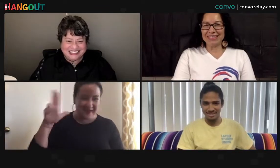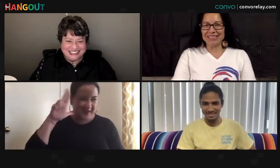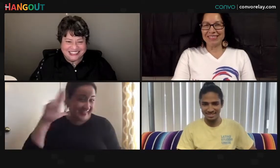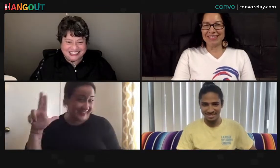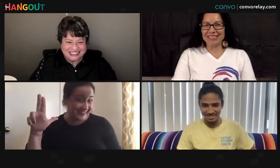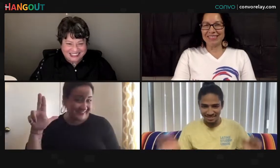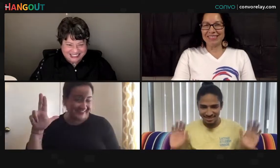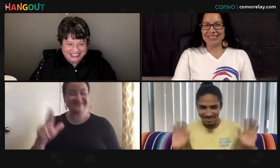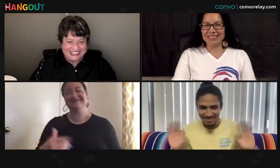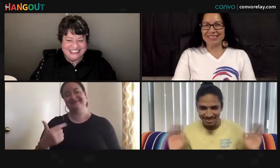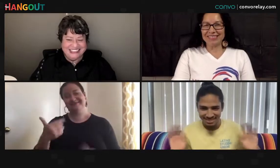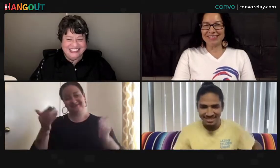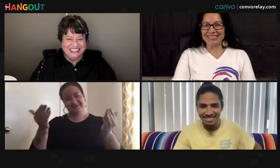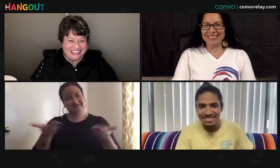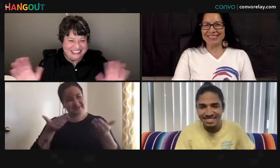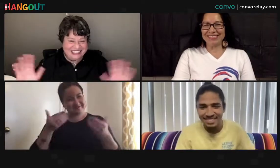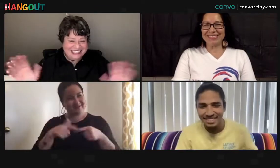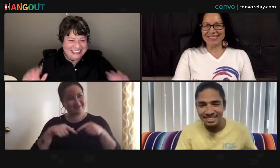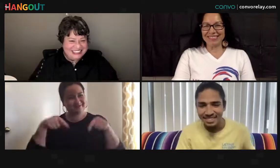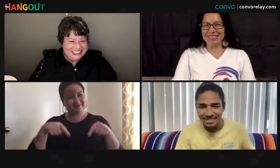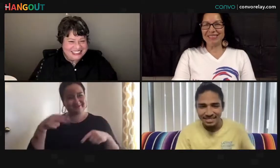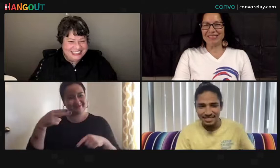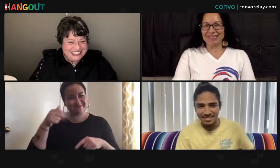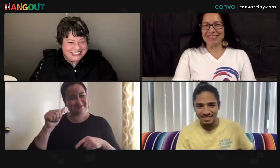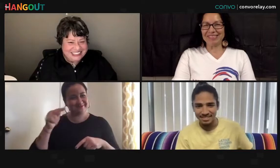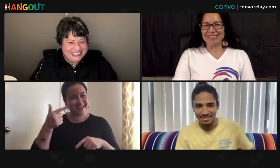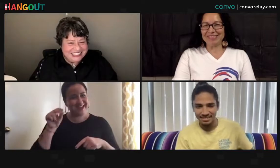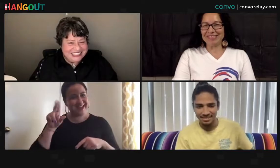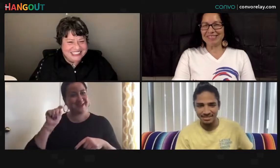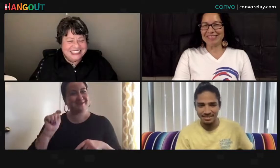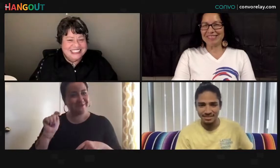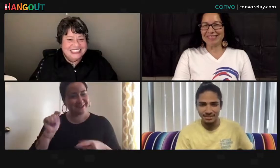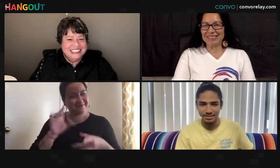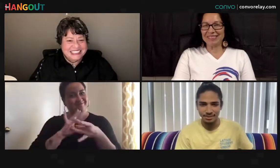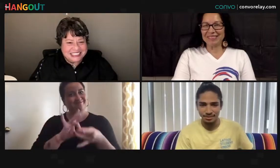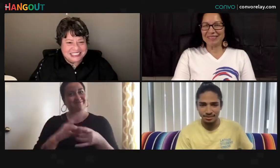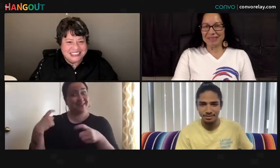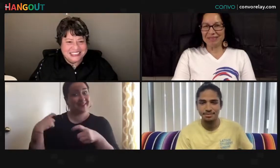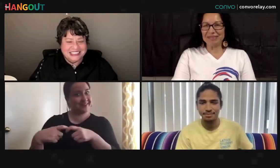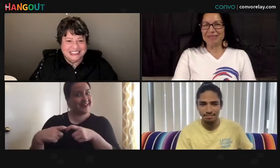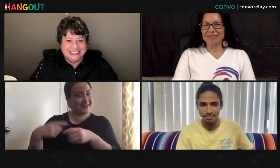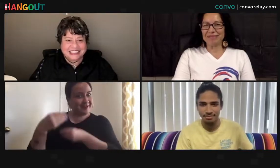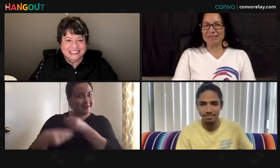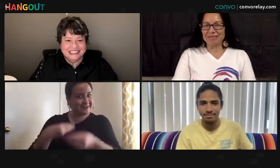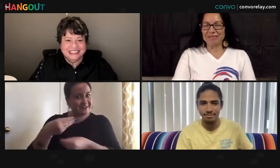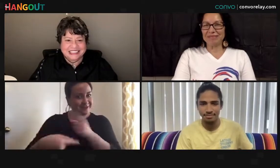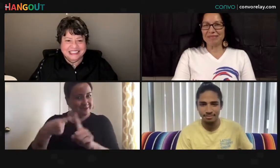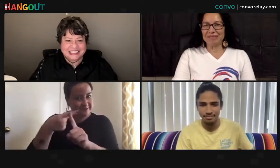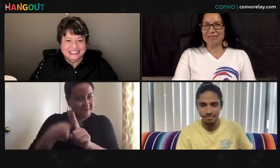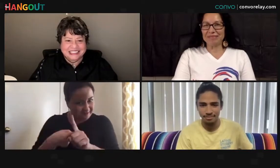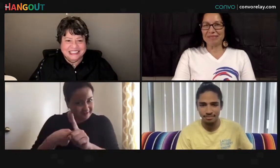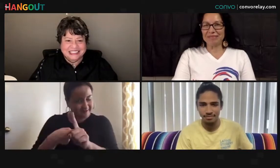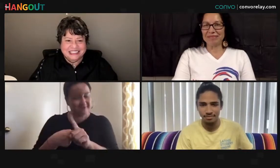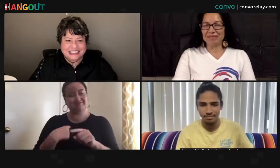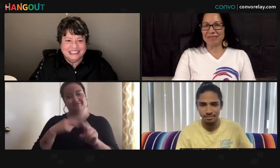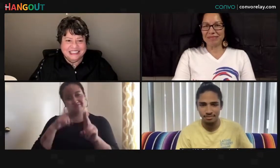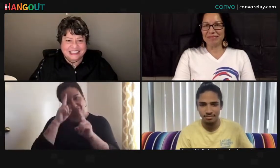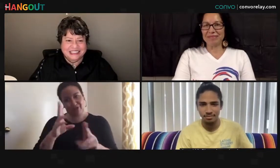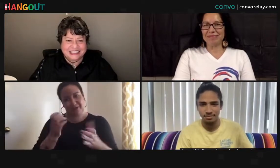Hola. Hi. Hola. Welcome to our Hangout. Latin